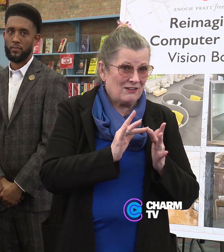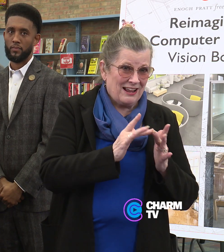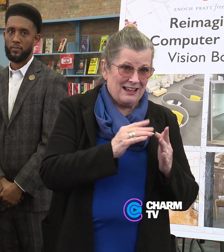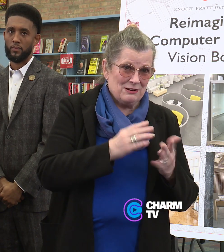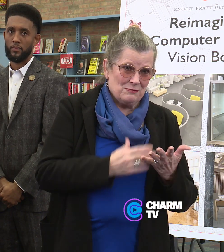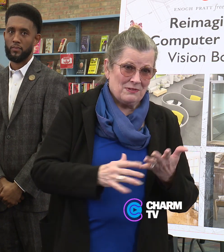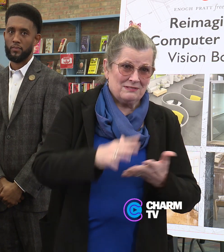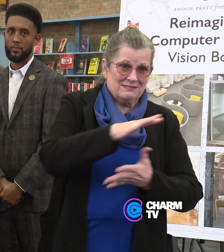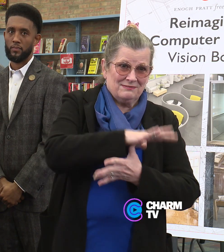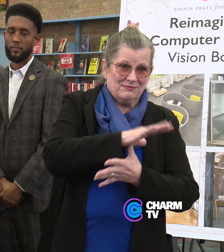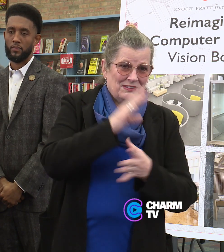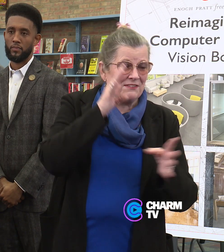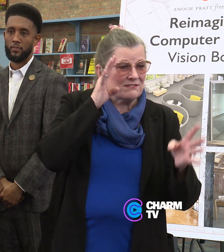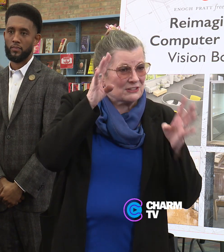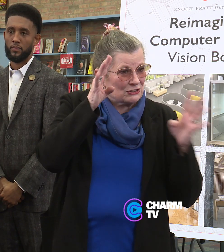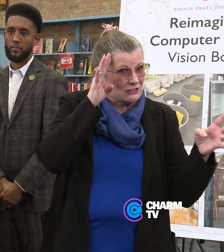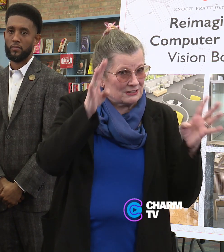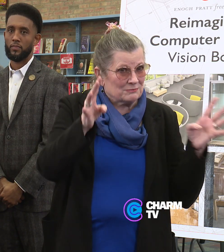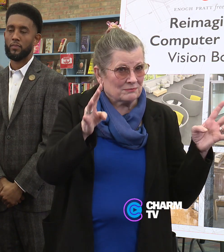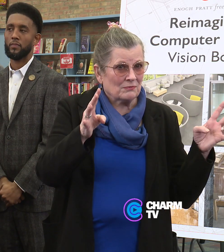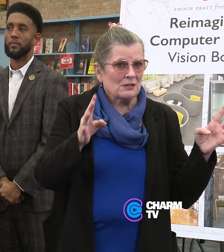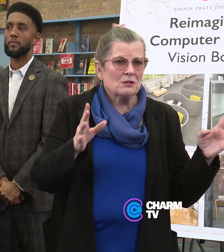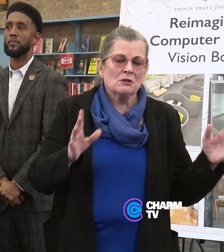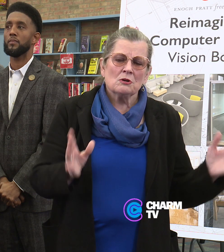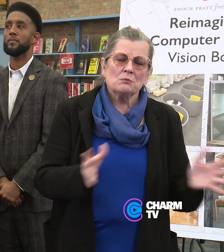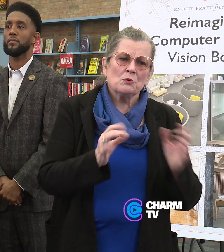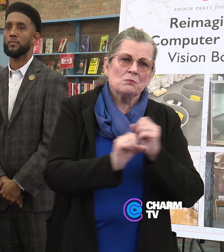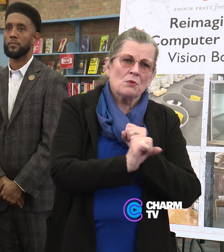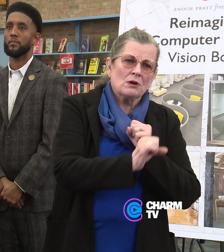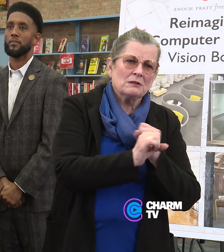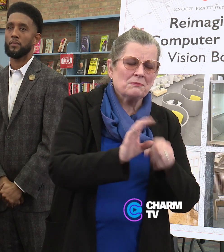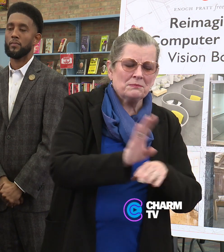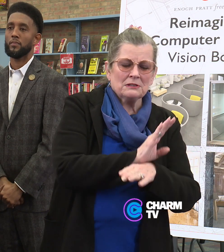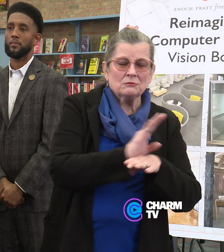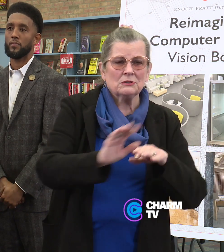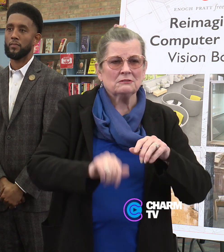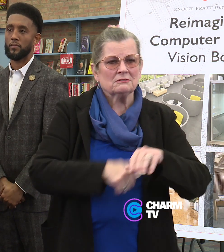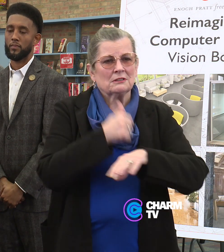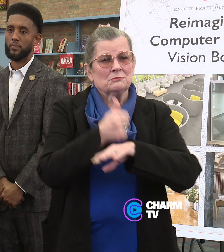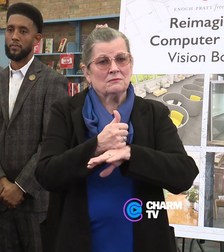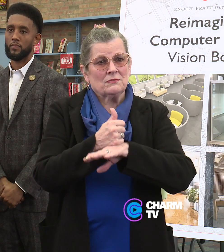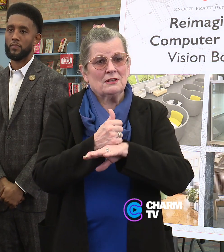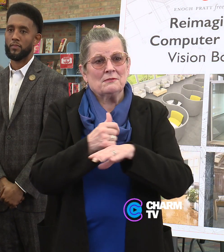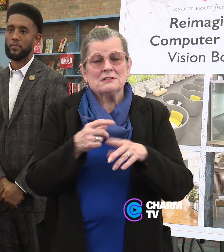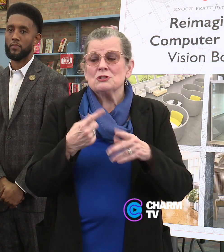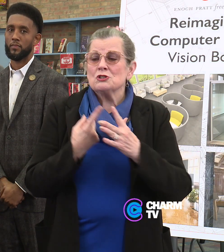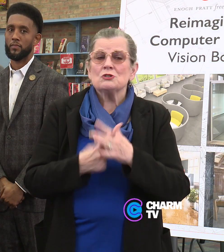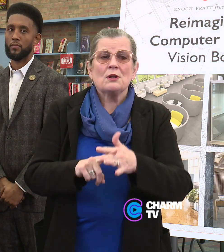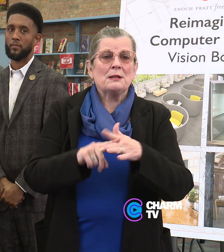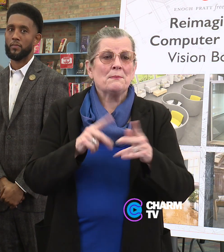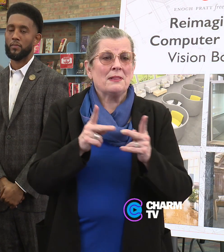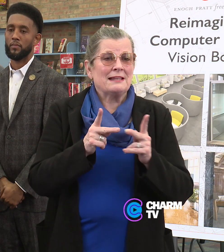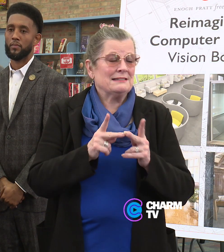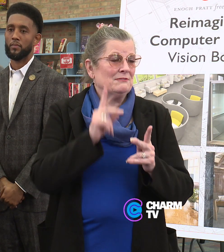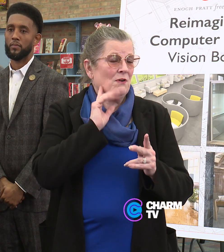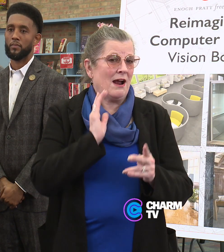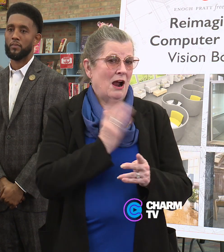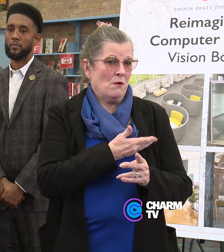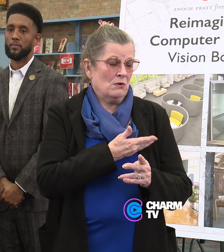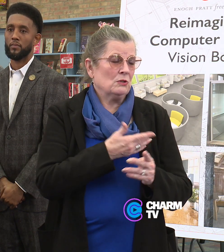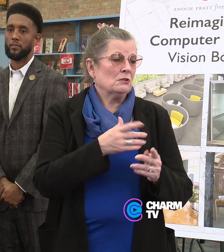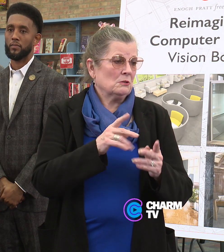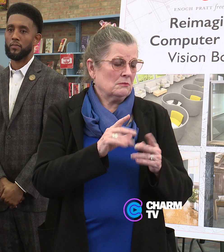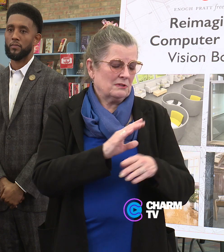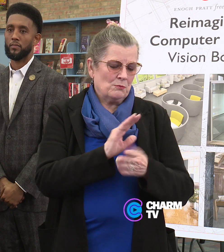prioritize innovation, and promote entrepreneurship, and are the launchpad for our communities. We'll use this funding